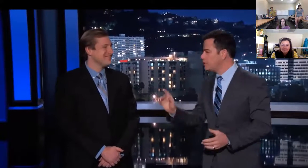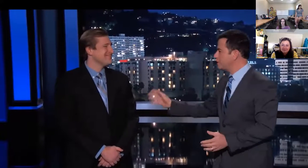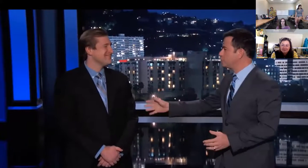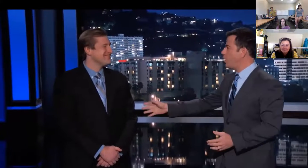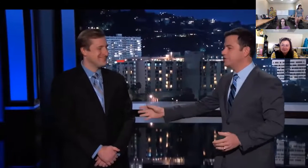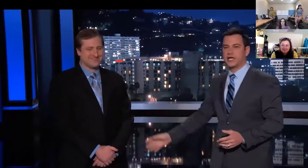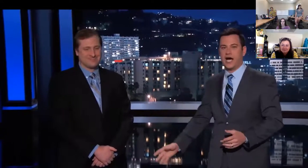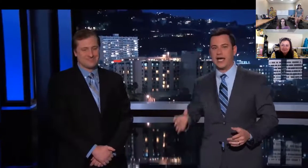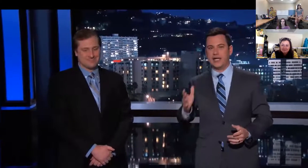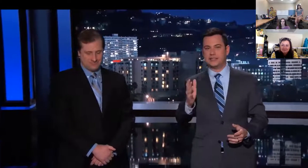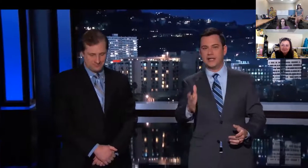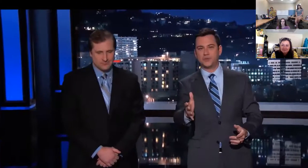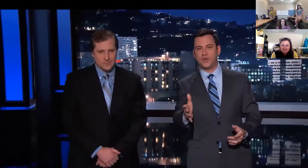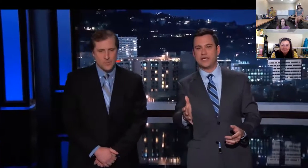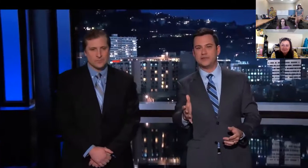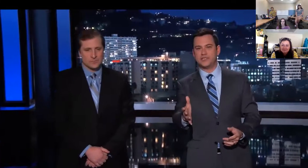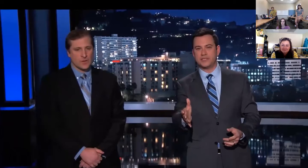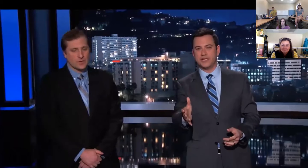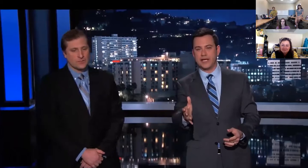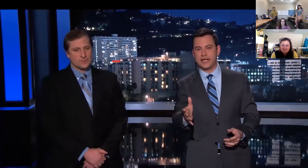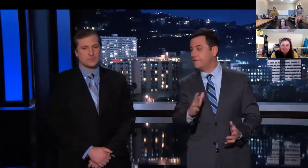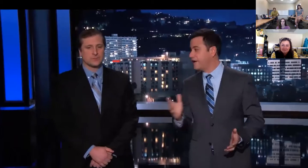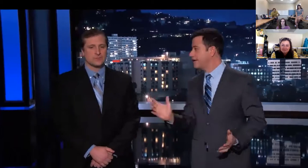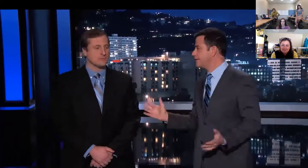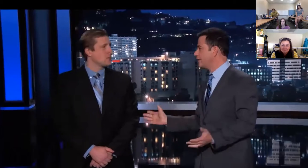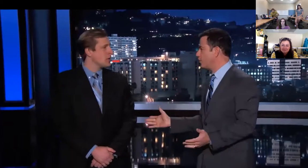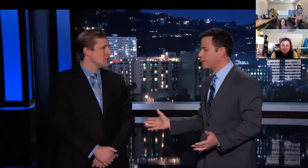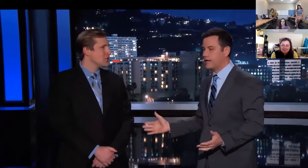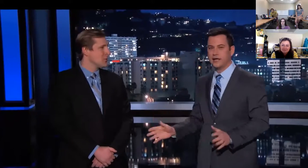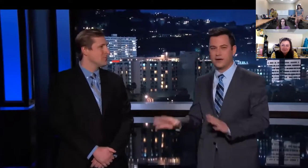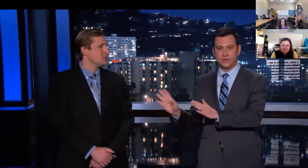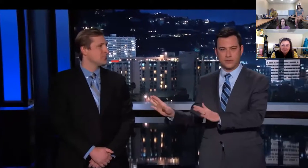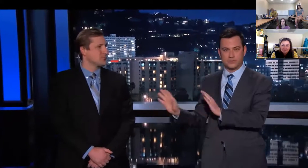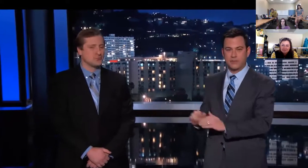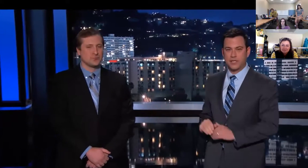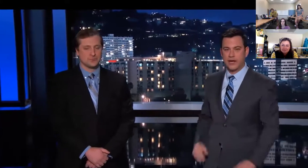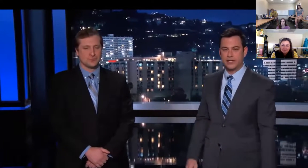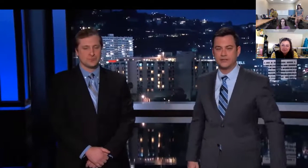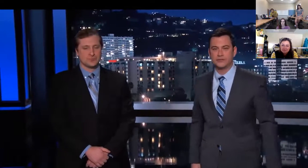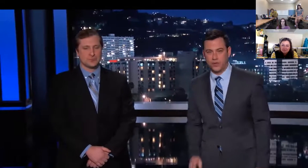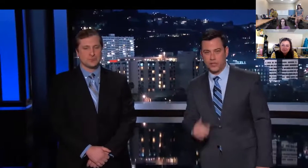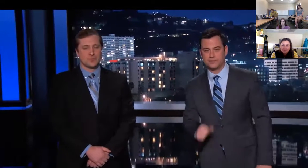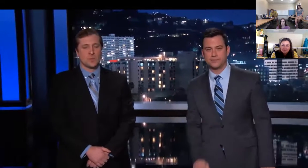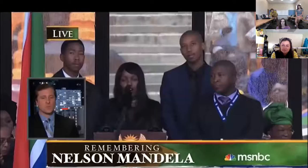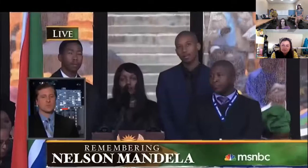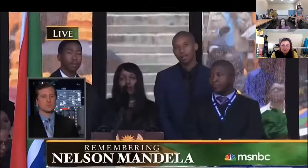let's watch this guy and tell us what he seems to be signing, if anything at all, okay? Sure. All right, I'll be quiet. Roll it.